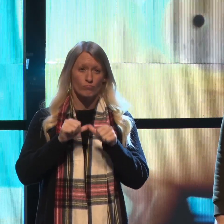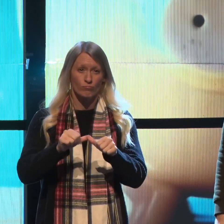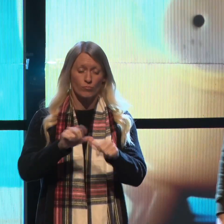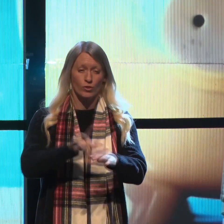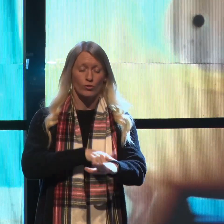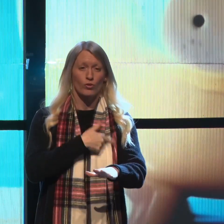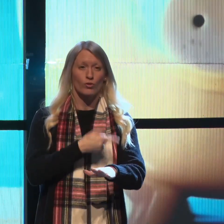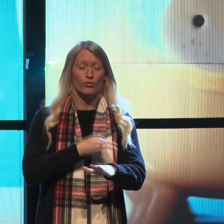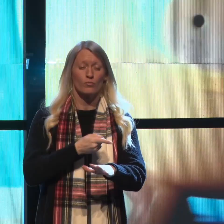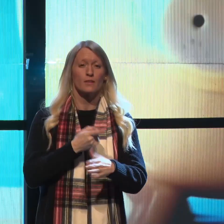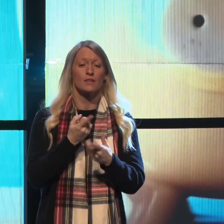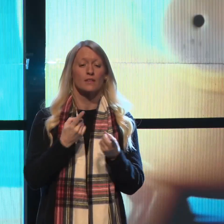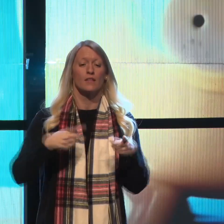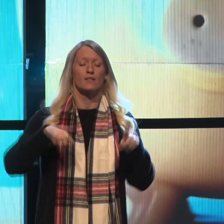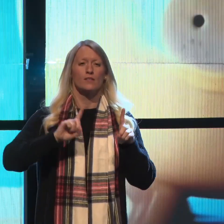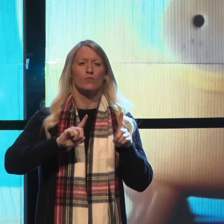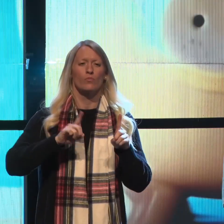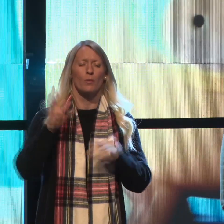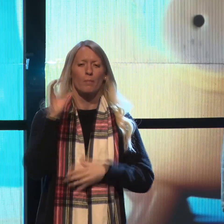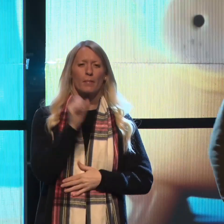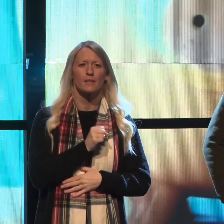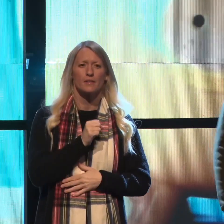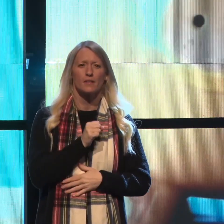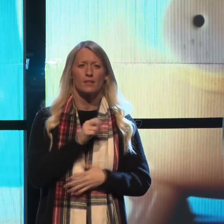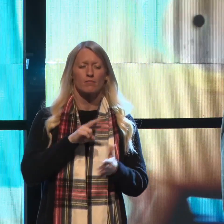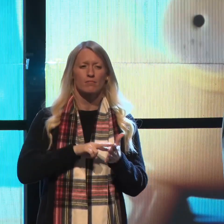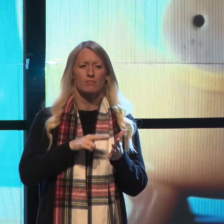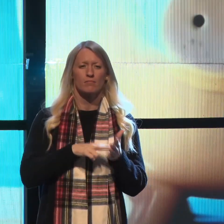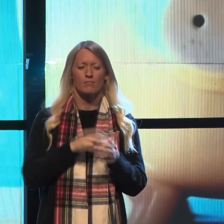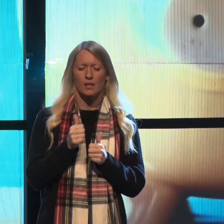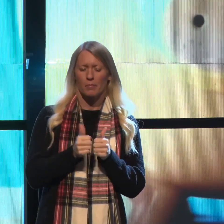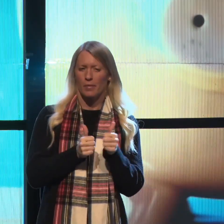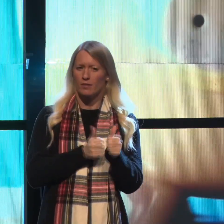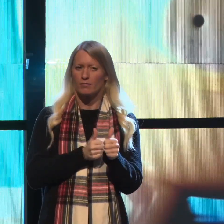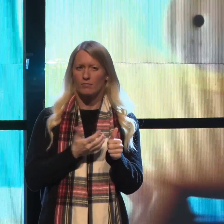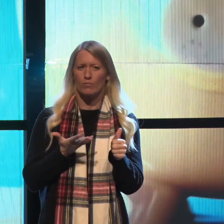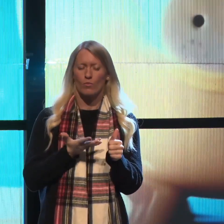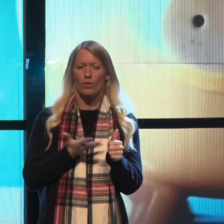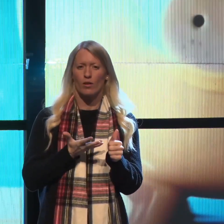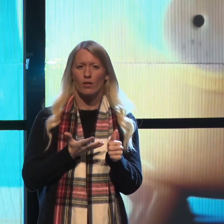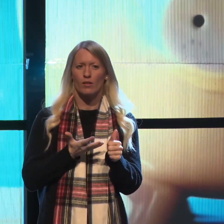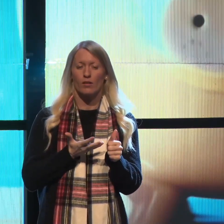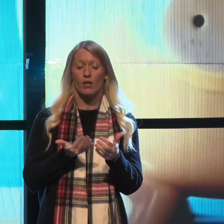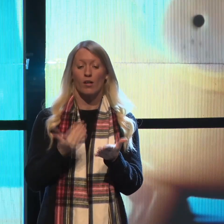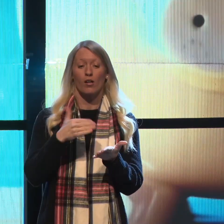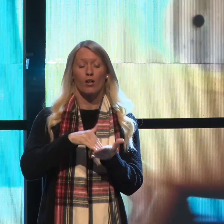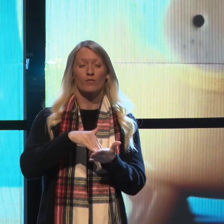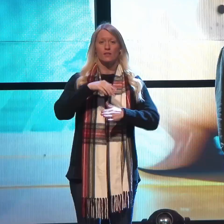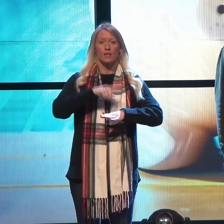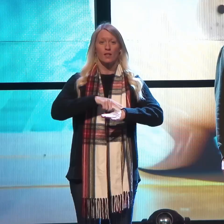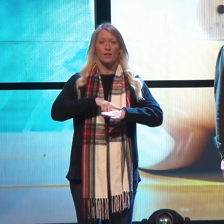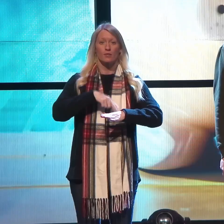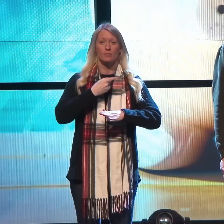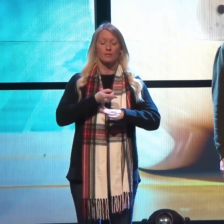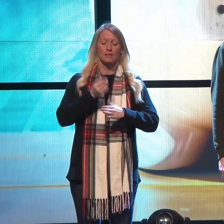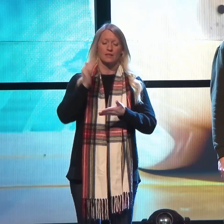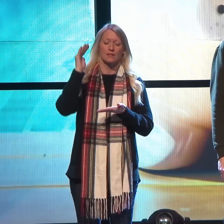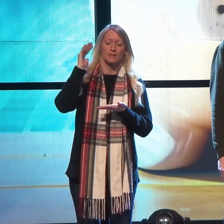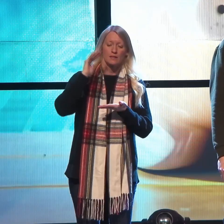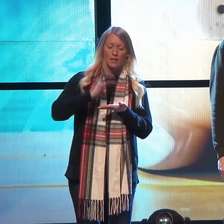something under the surface. And I think what we're missing under the surface is oftentimes we lack purpose in our